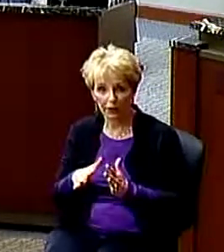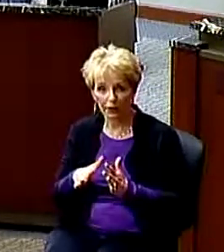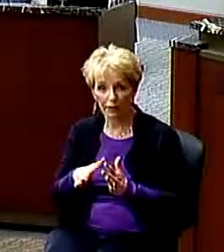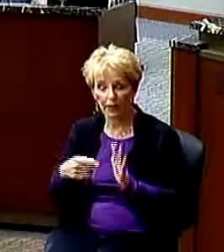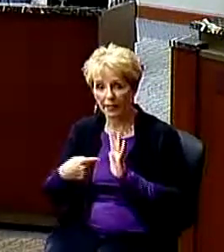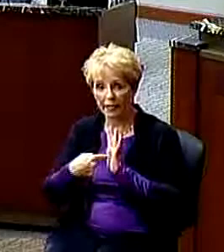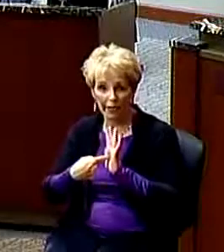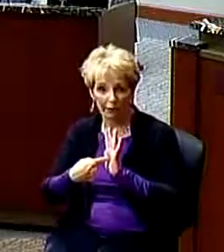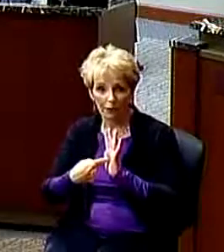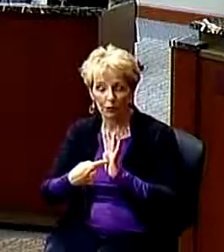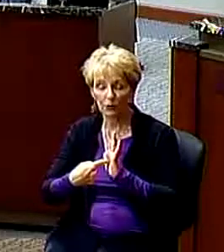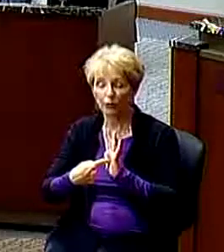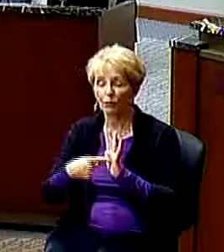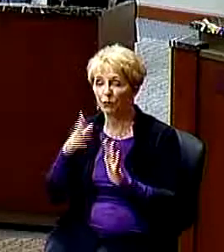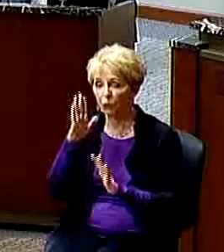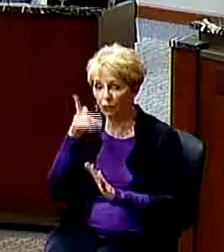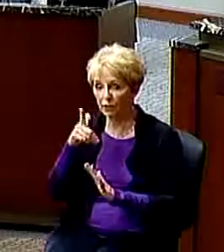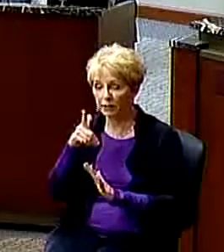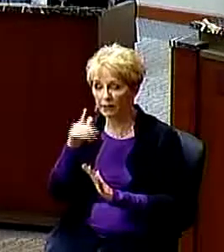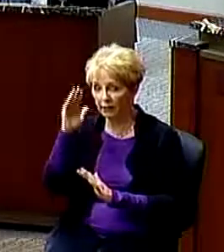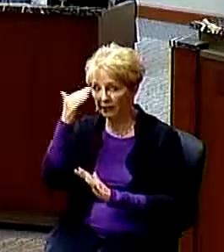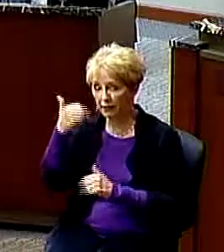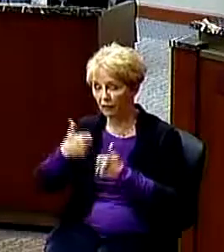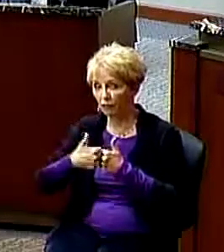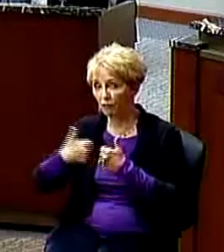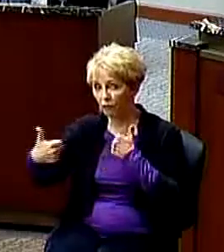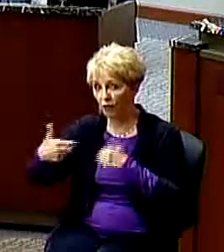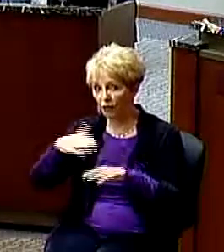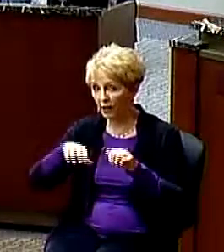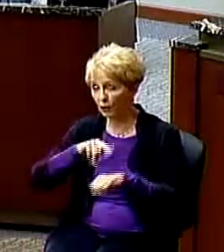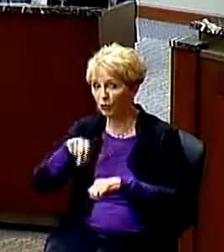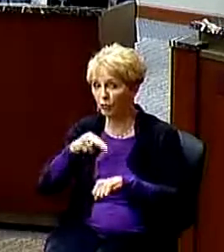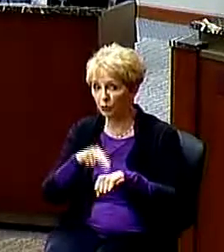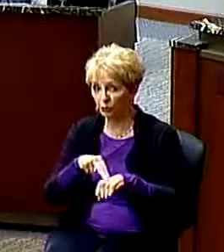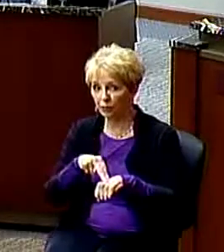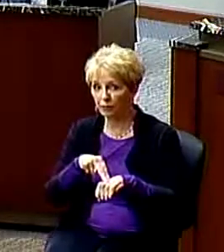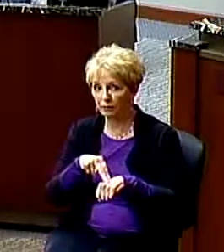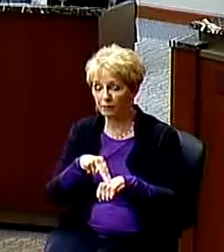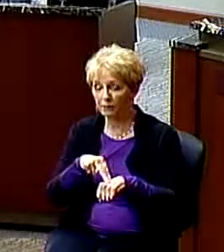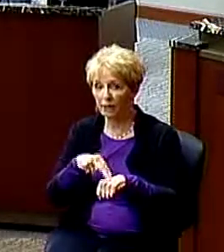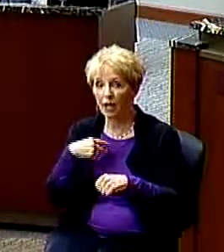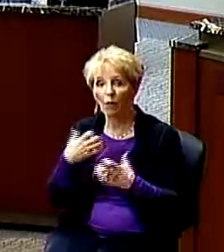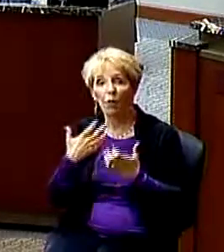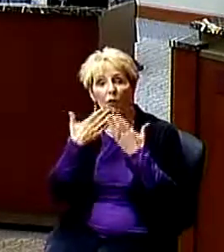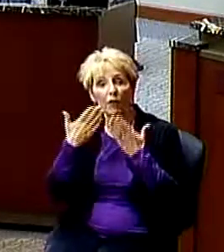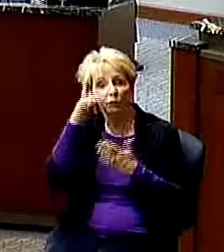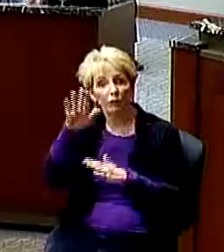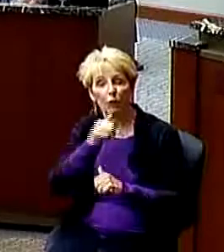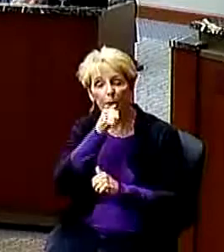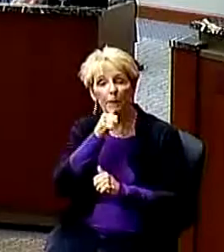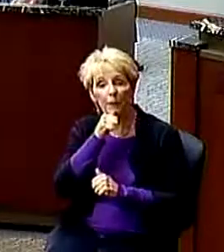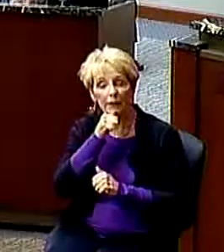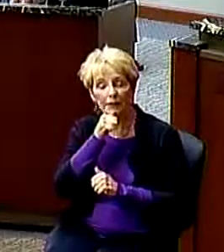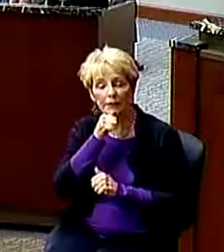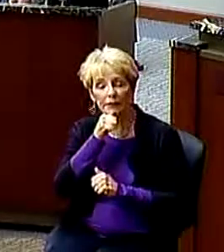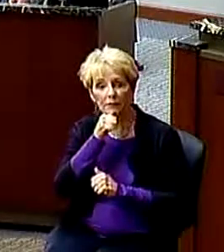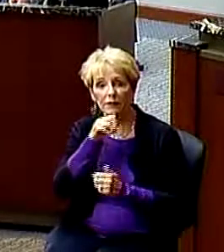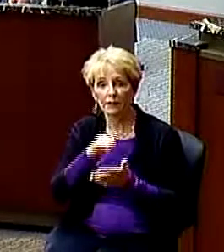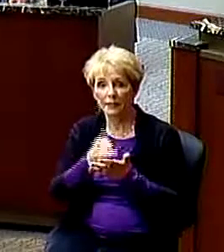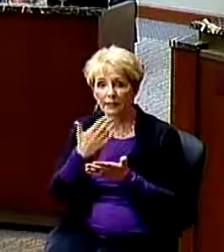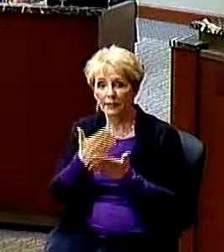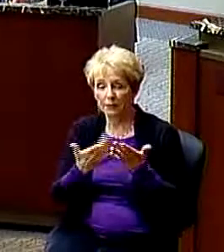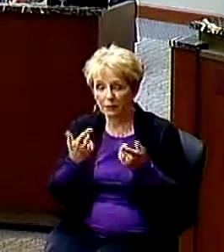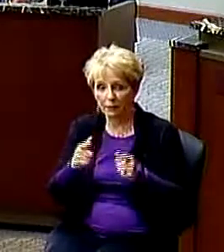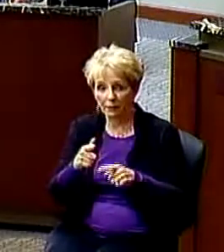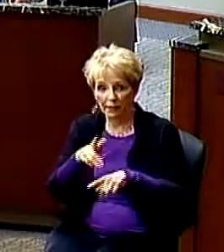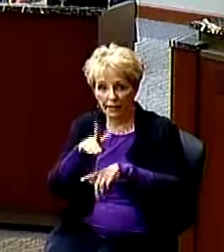image will seem further away than usual. I want to thank you for your patience. This is something that just